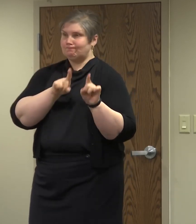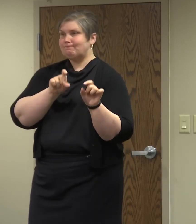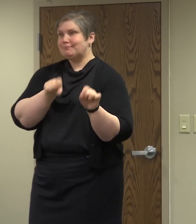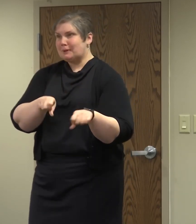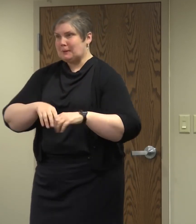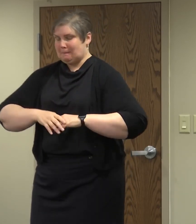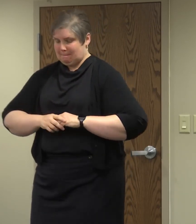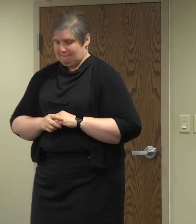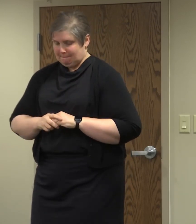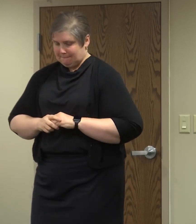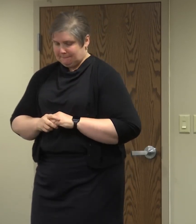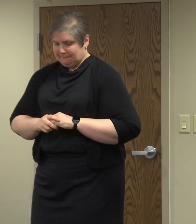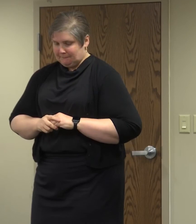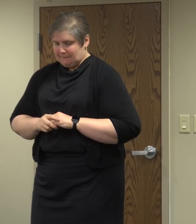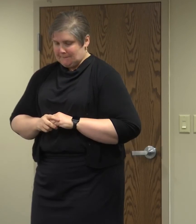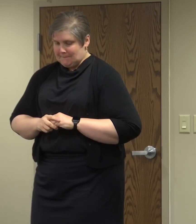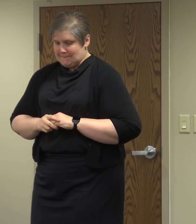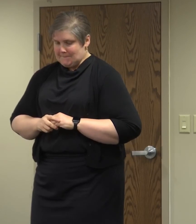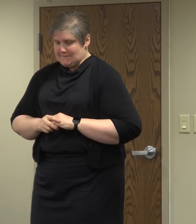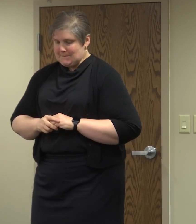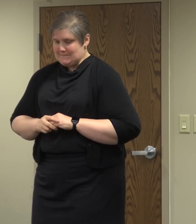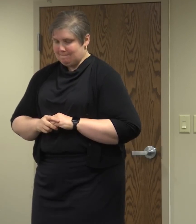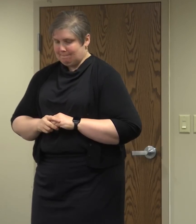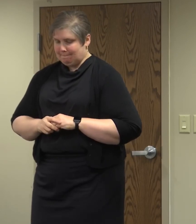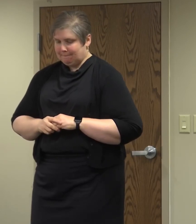So in closing,